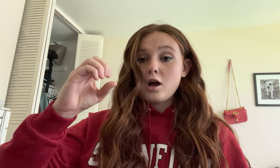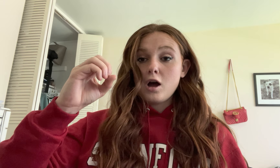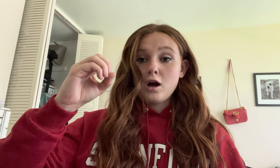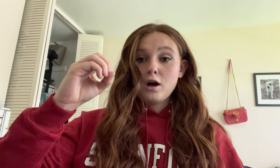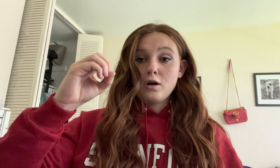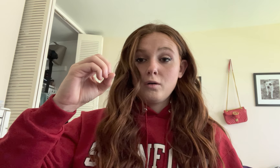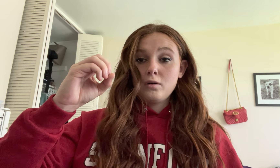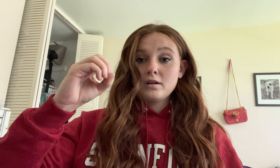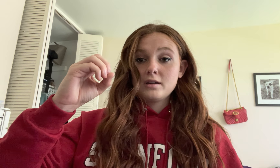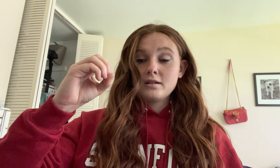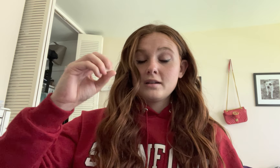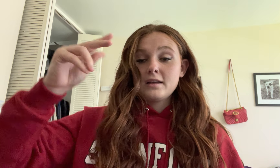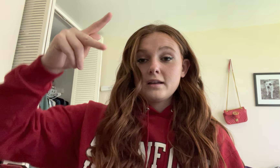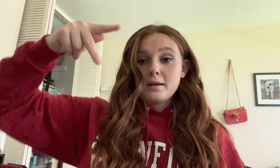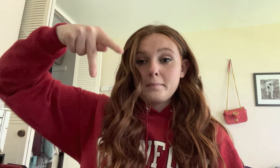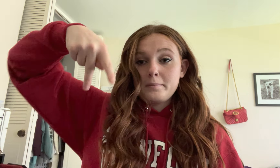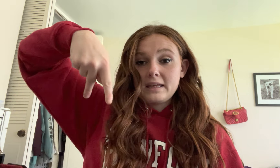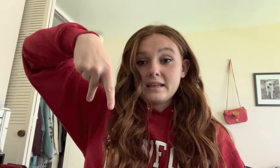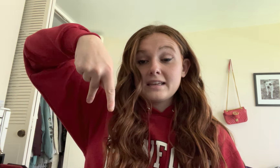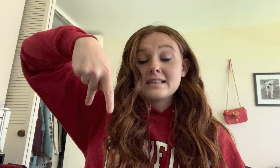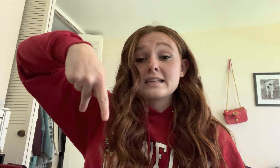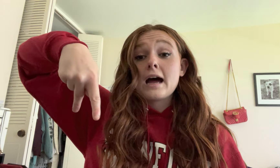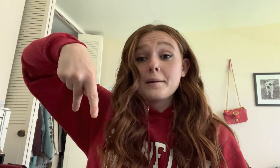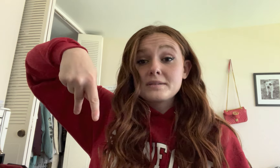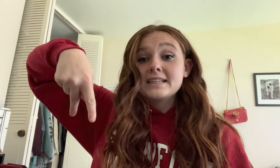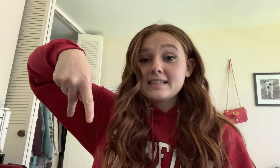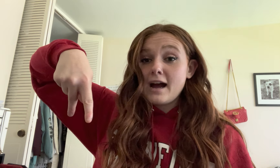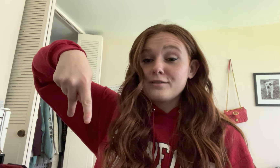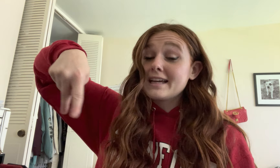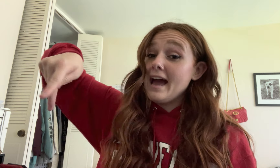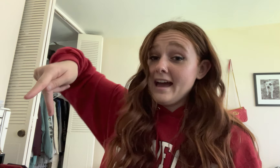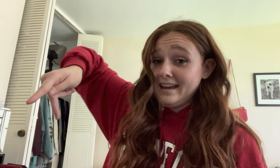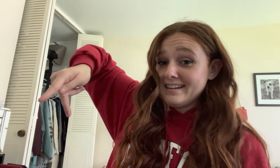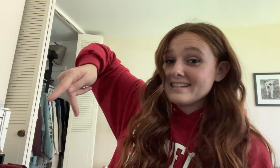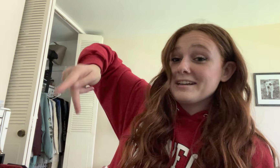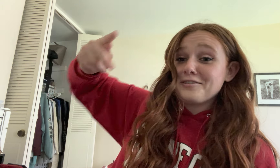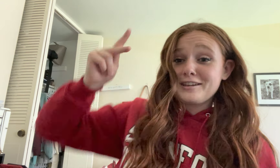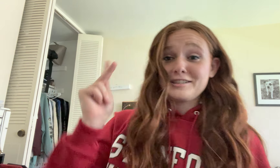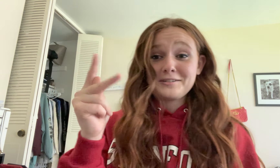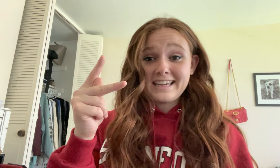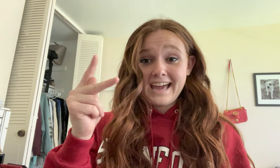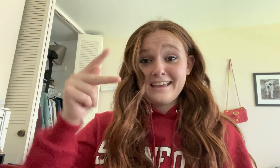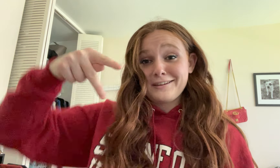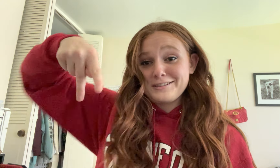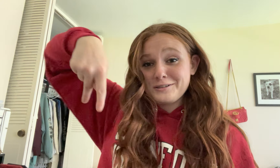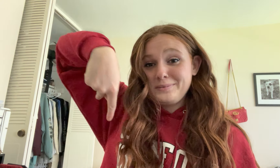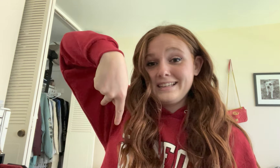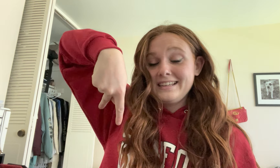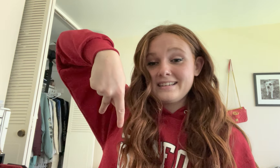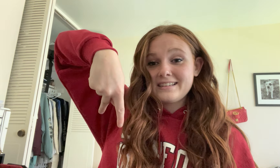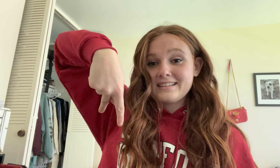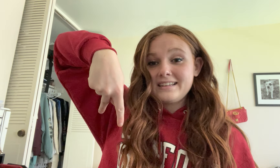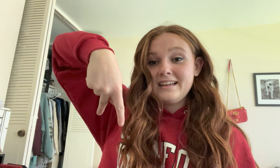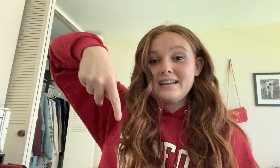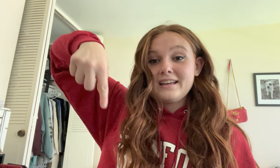O, P is an upside down K, so if you can do a K, you can do a P.